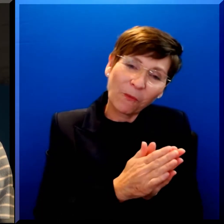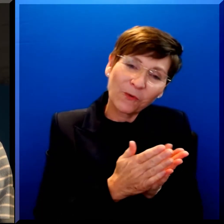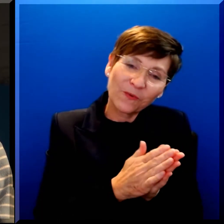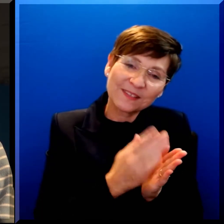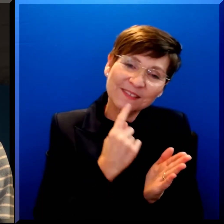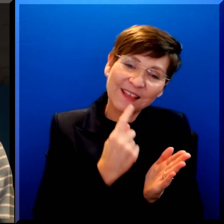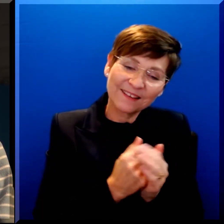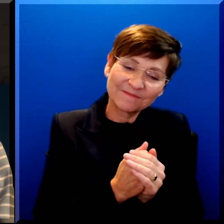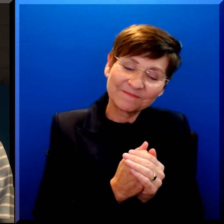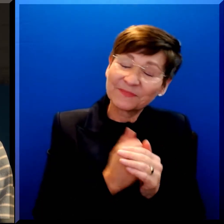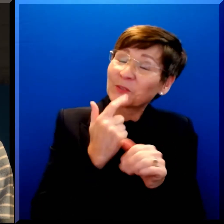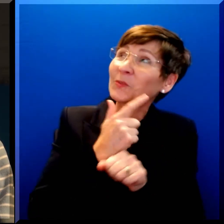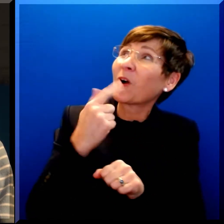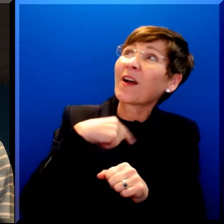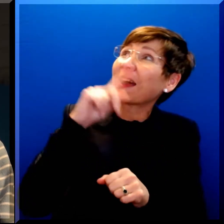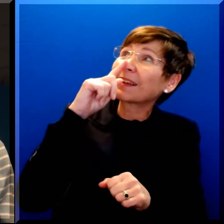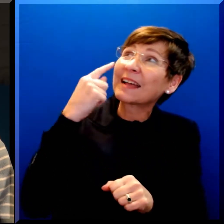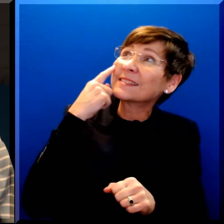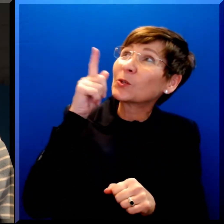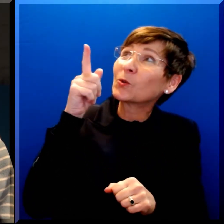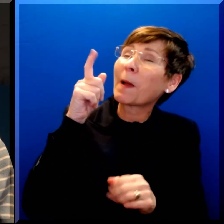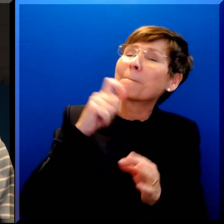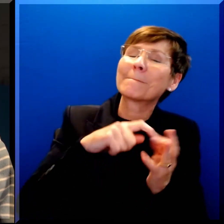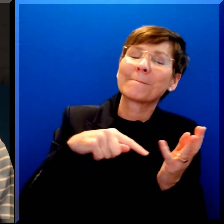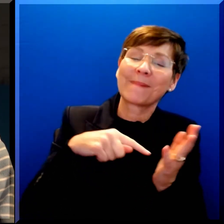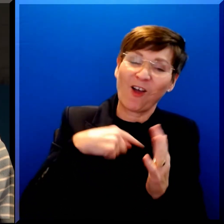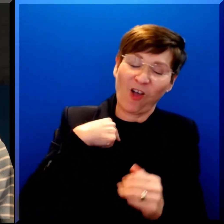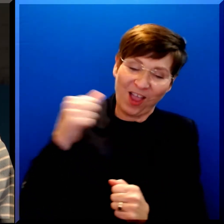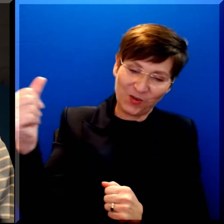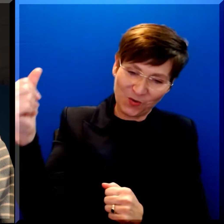God, I can't see you, still I know you're there.